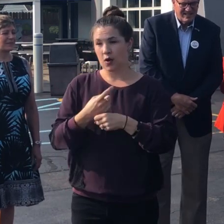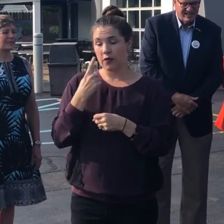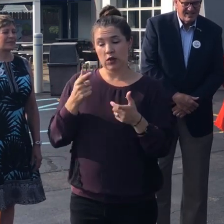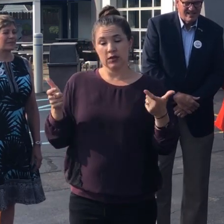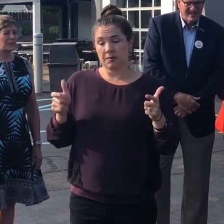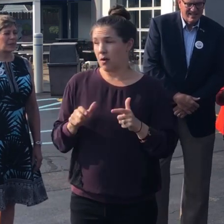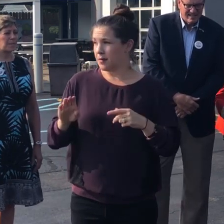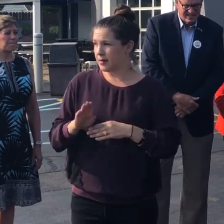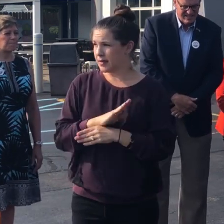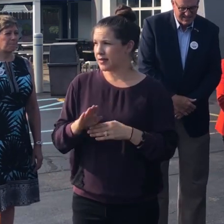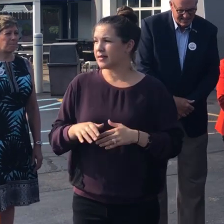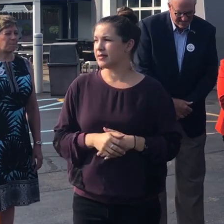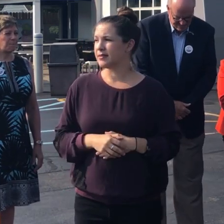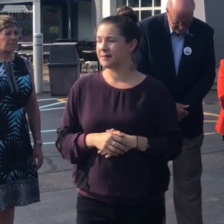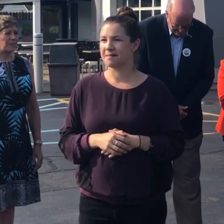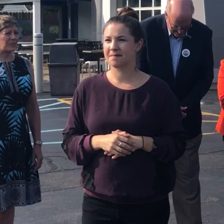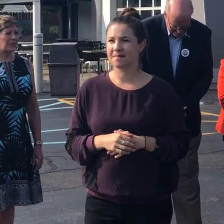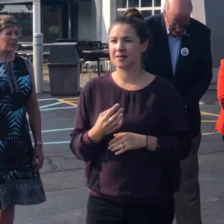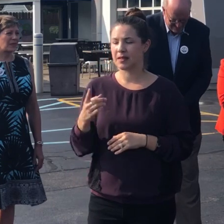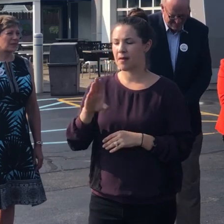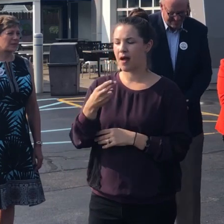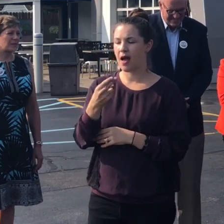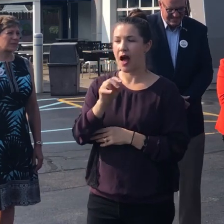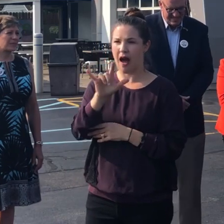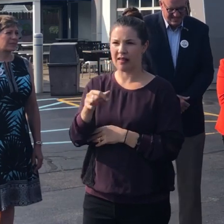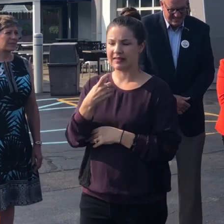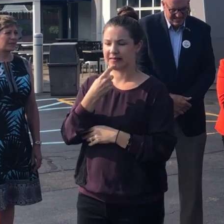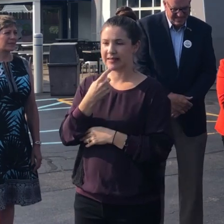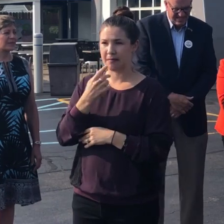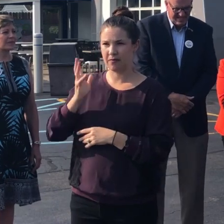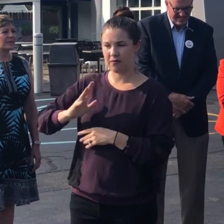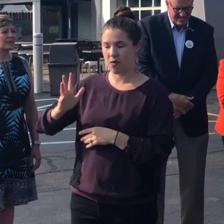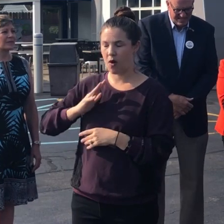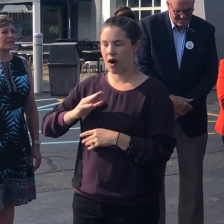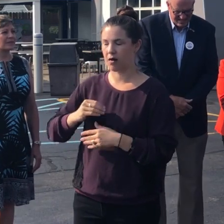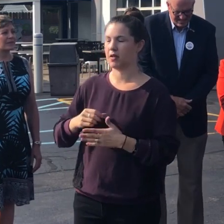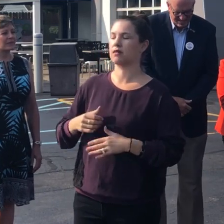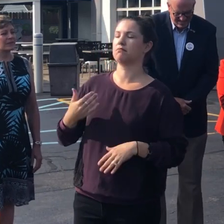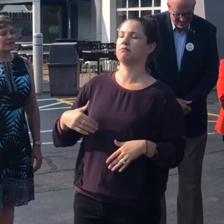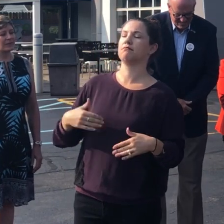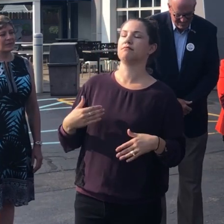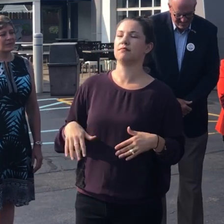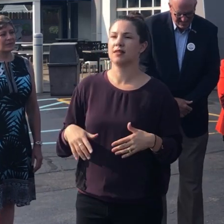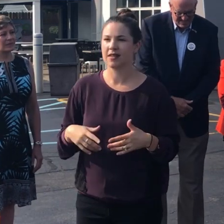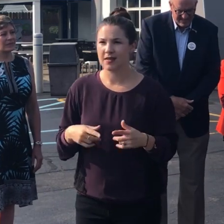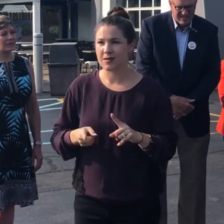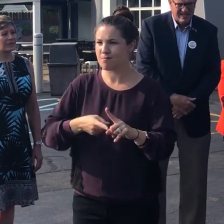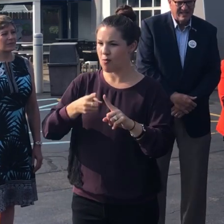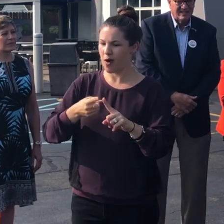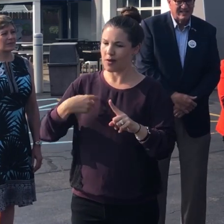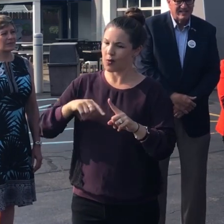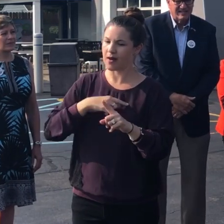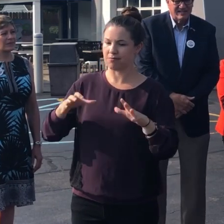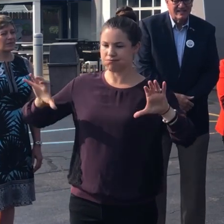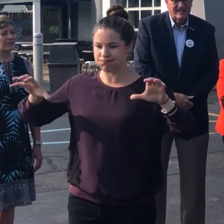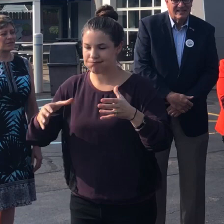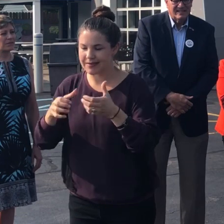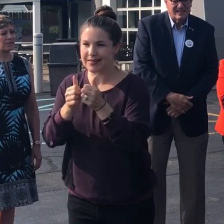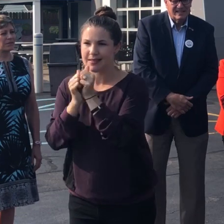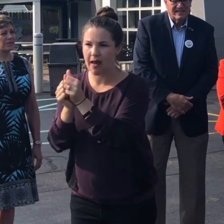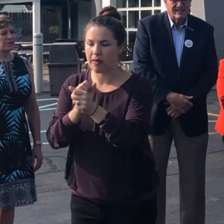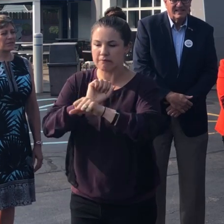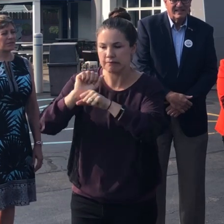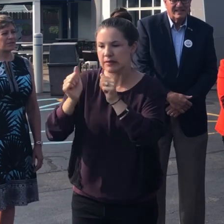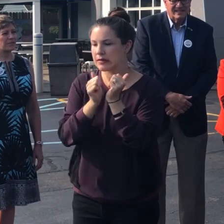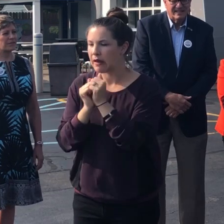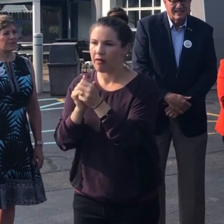small business, and something that Holly said earlier, which really stuck with me, is the fact that it brought us all together, and that's why we are working together